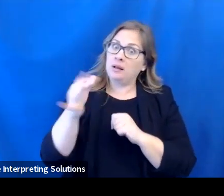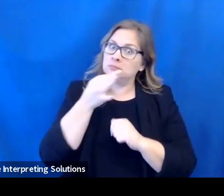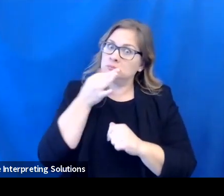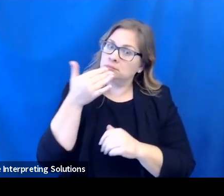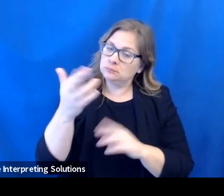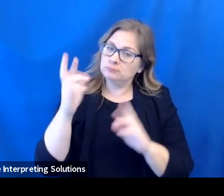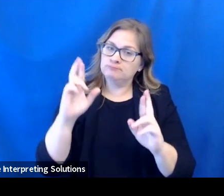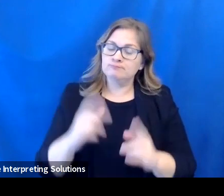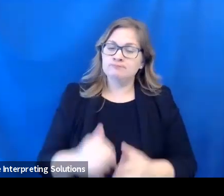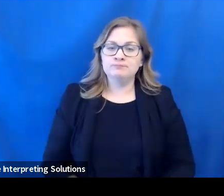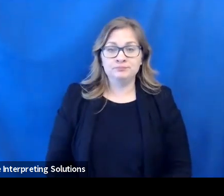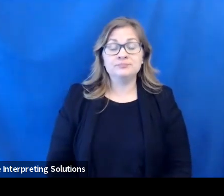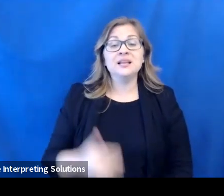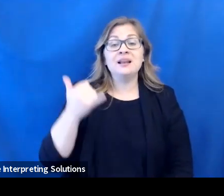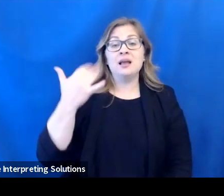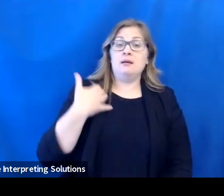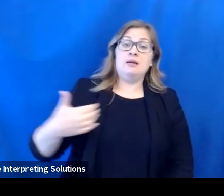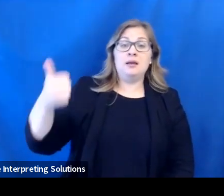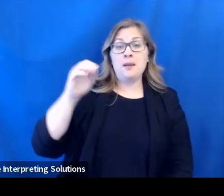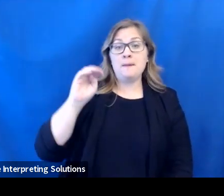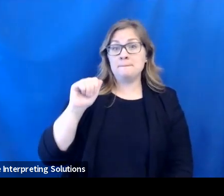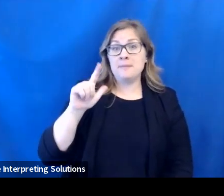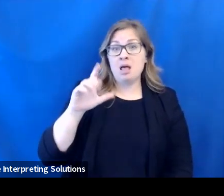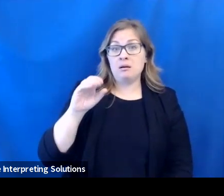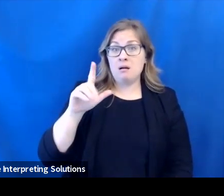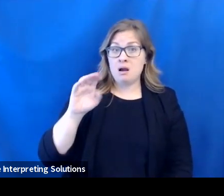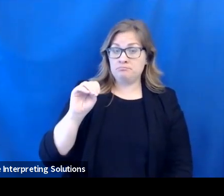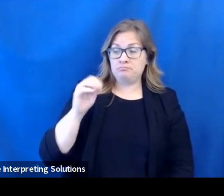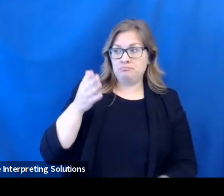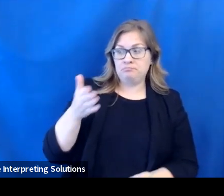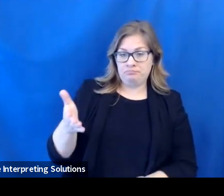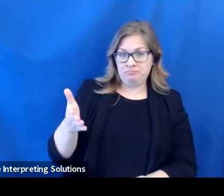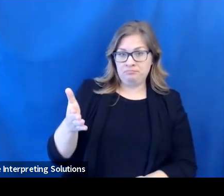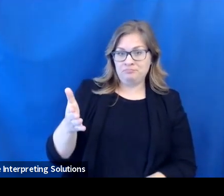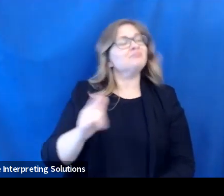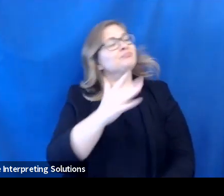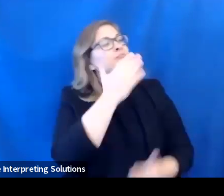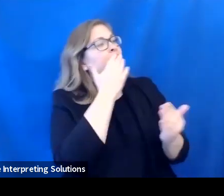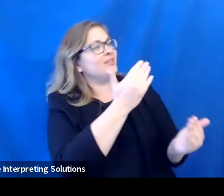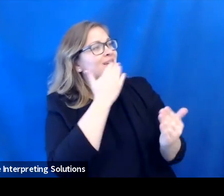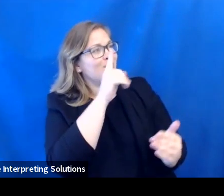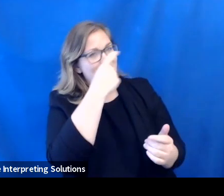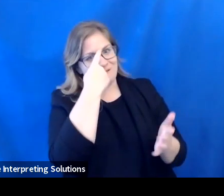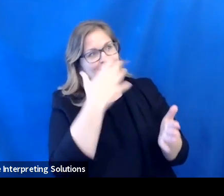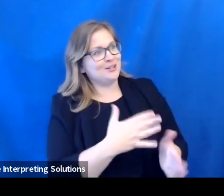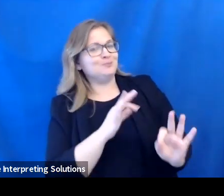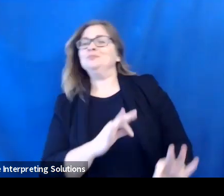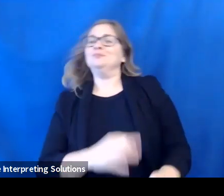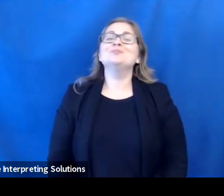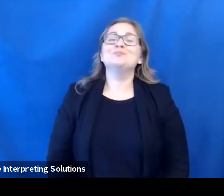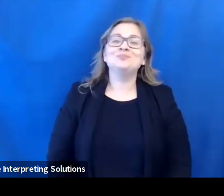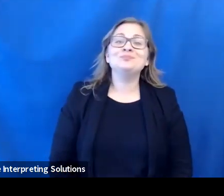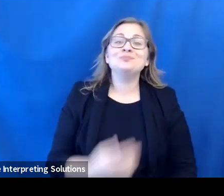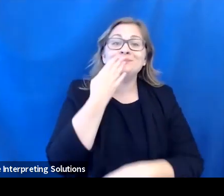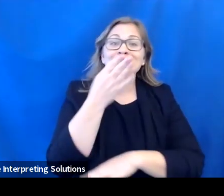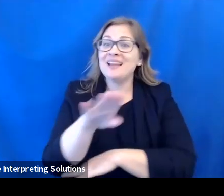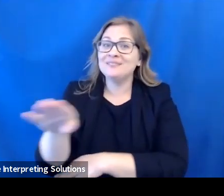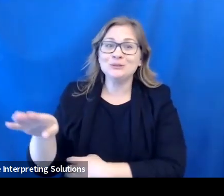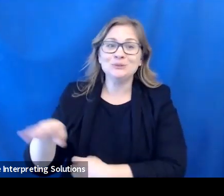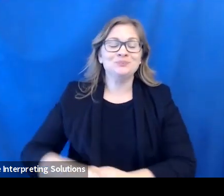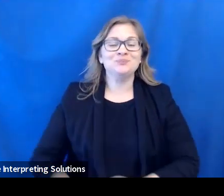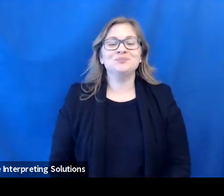Thank you, Governor Walz. Good afternoon. For a quick situation update on the data, the global total as of early